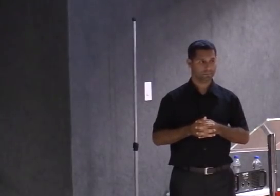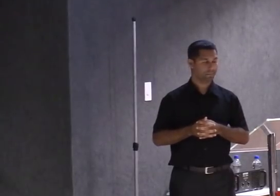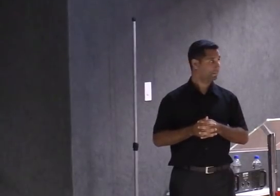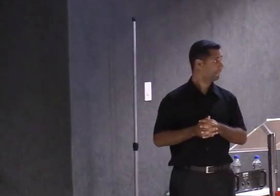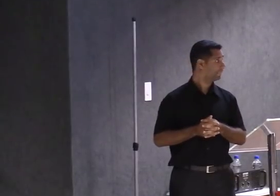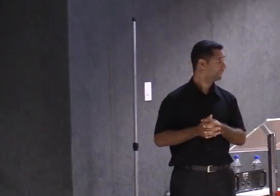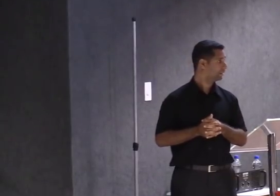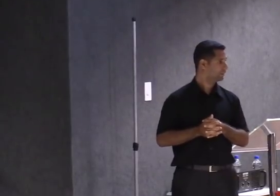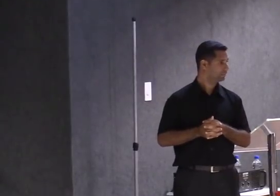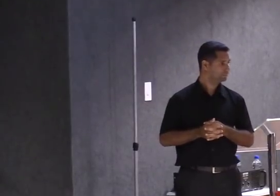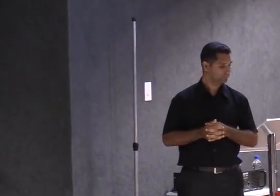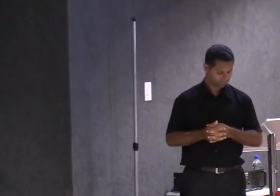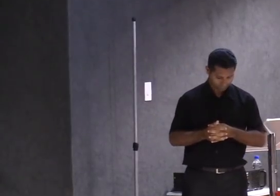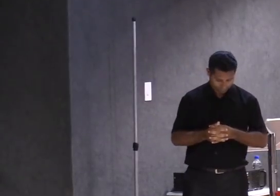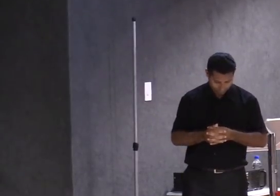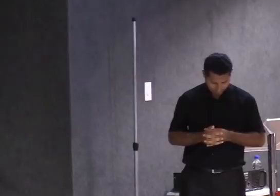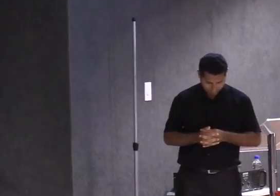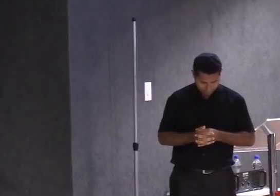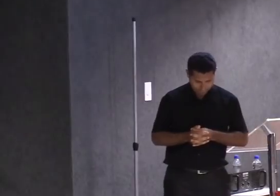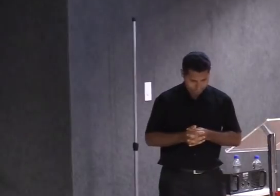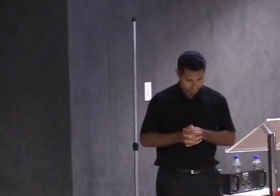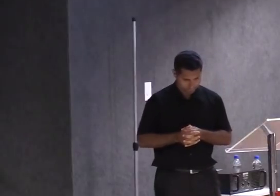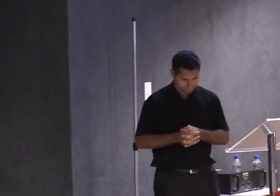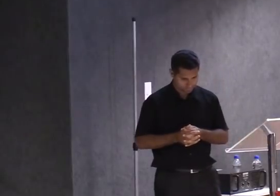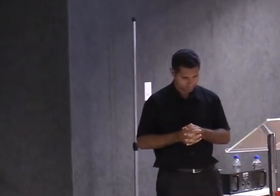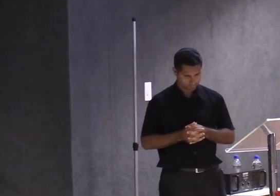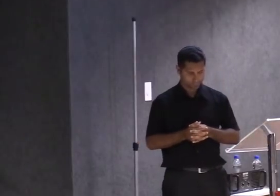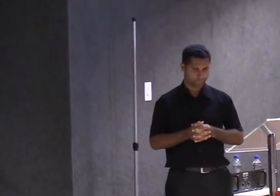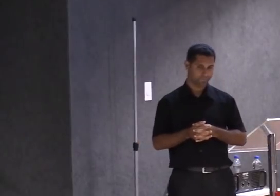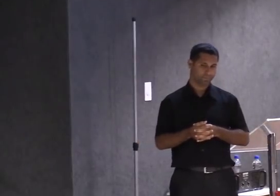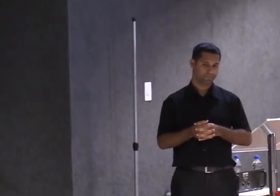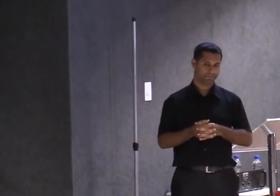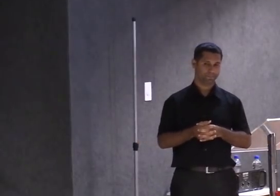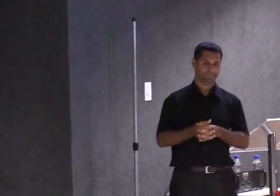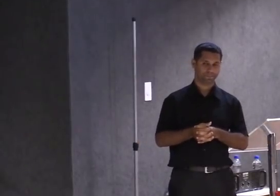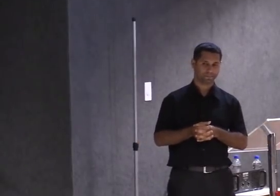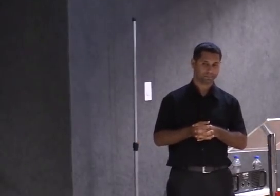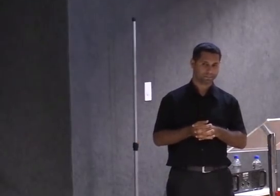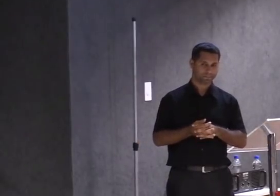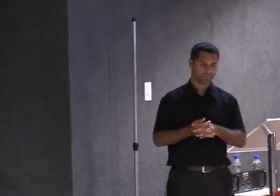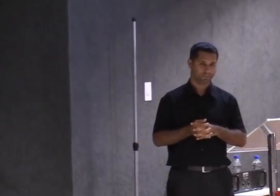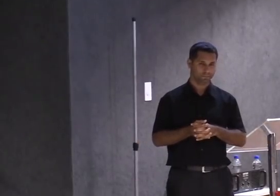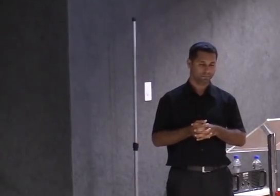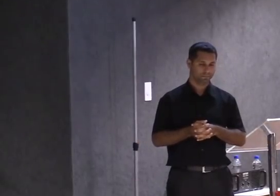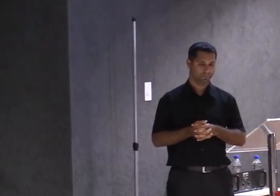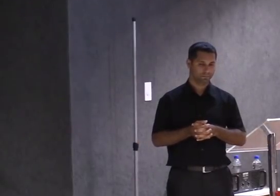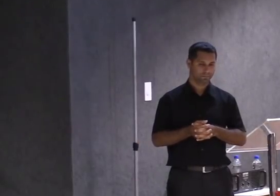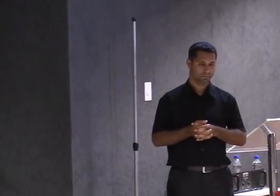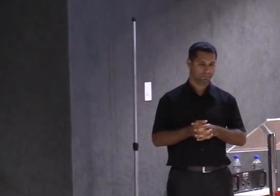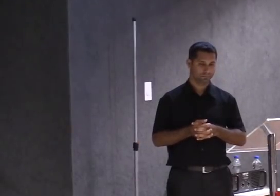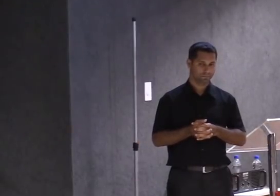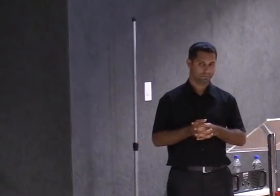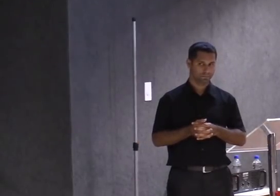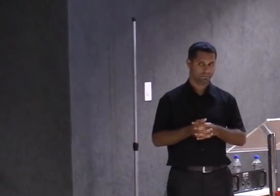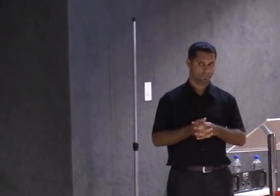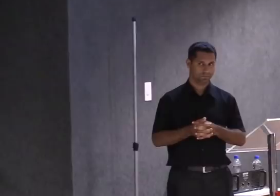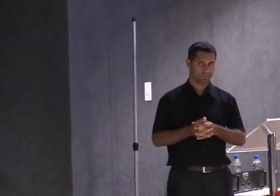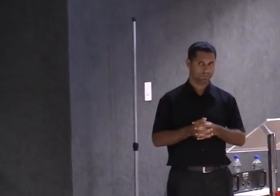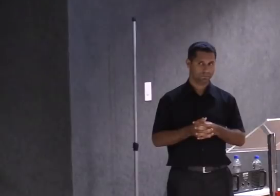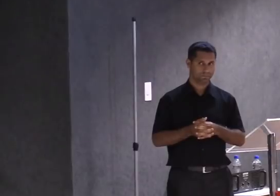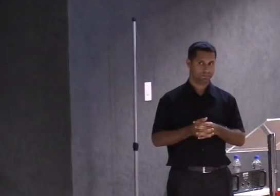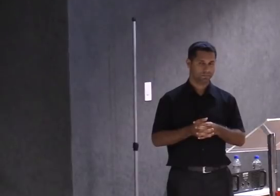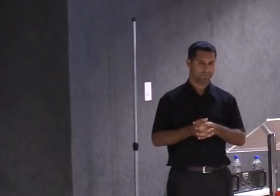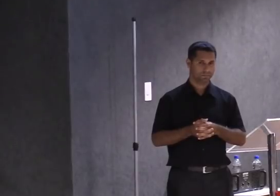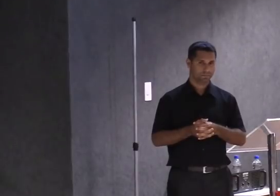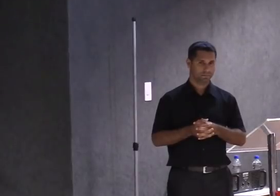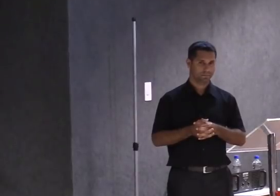learners, when they access world of work, they have to solve authentic problems. And